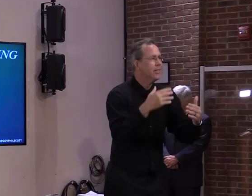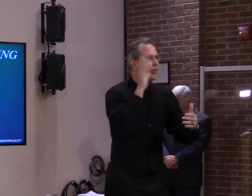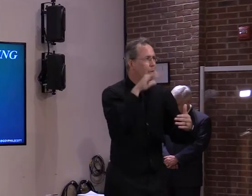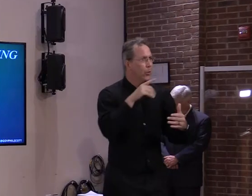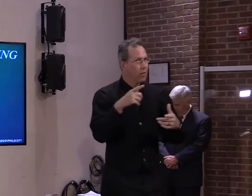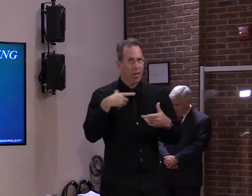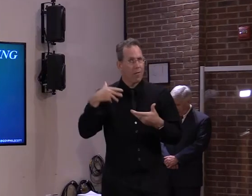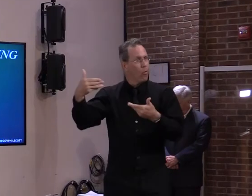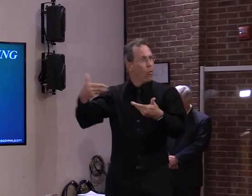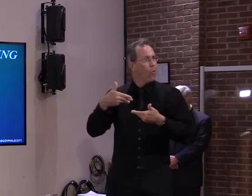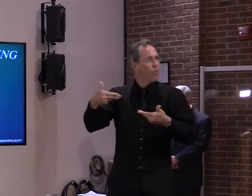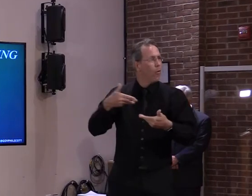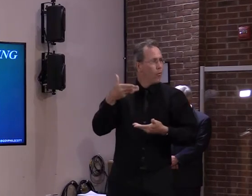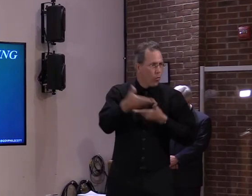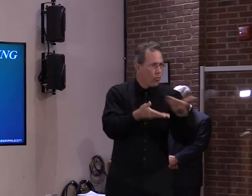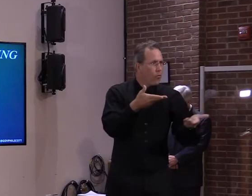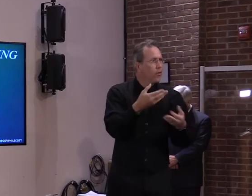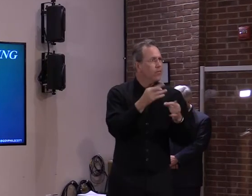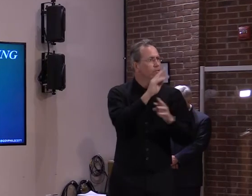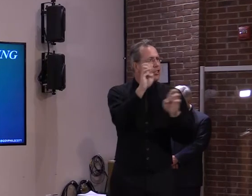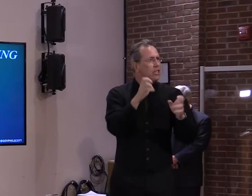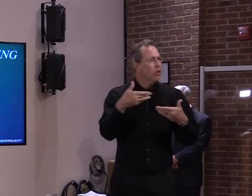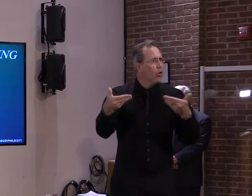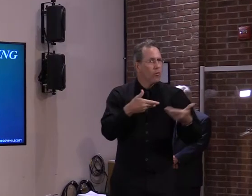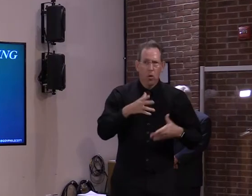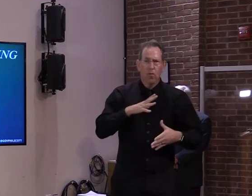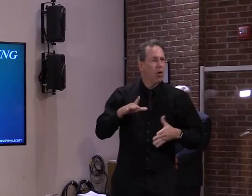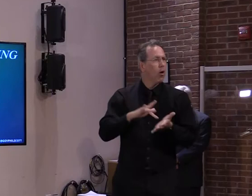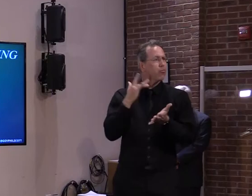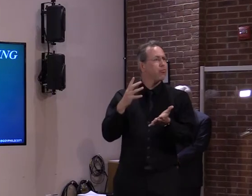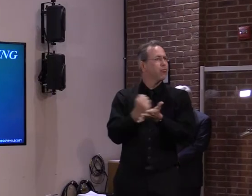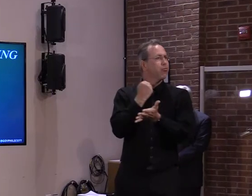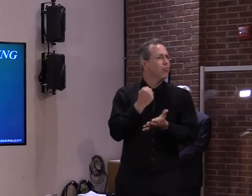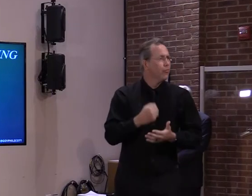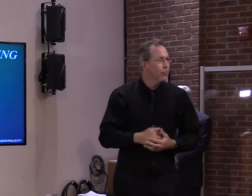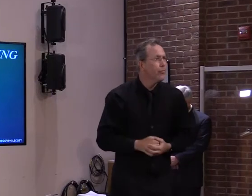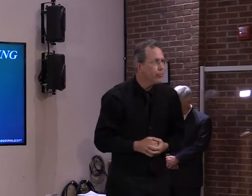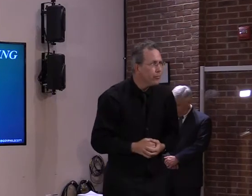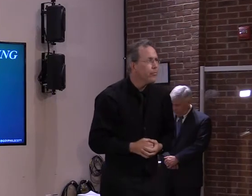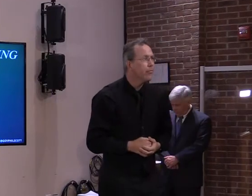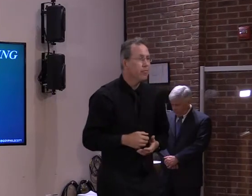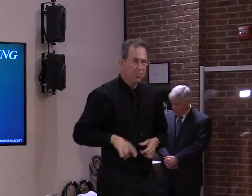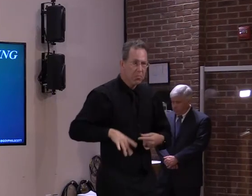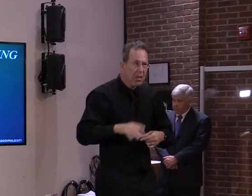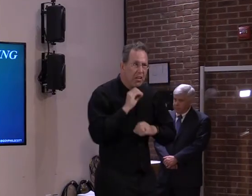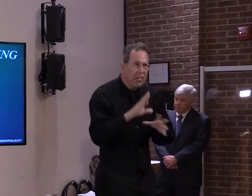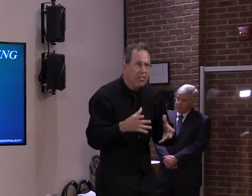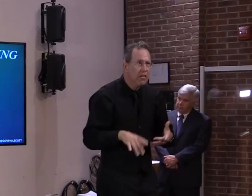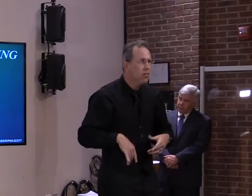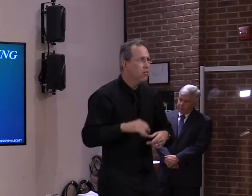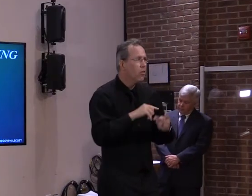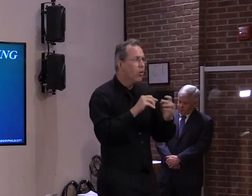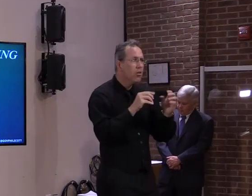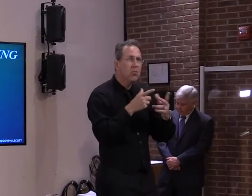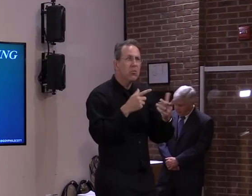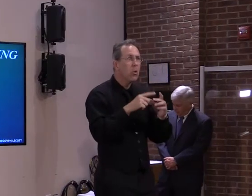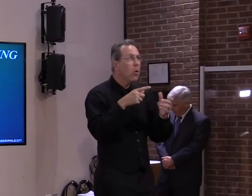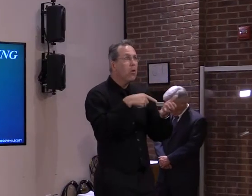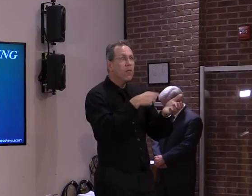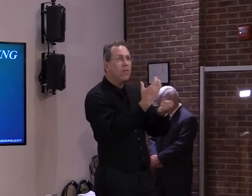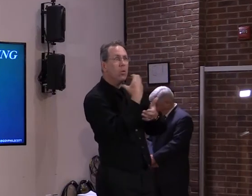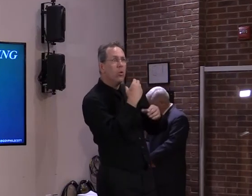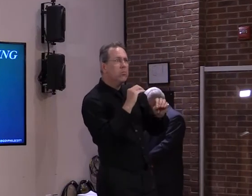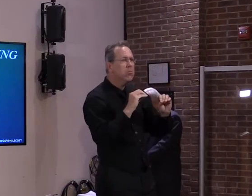to sort of find the vaccine without a big cost to them in terms of taking time off from work or anything like